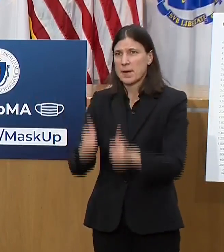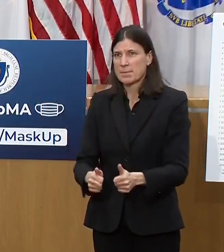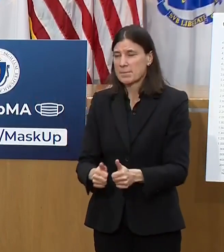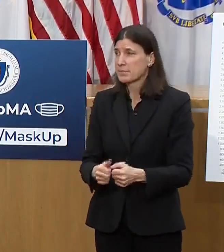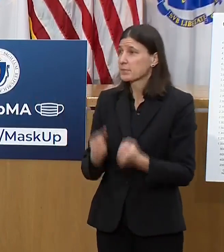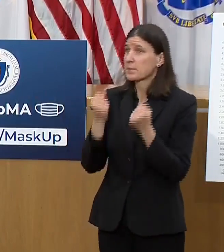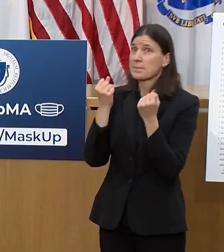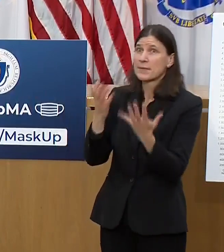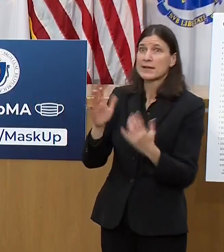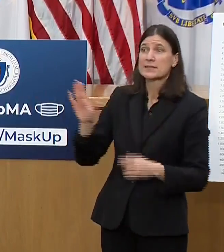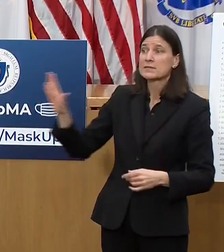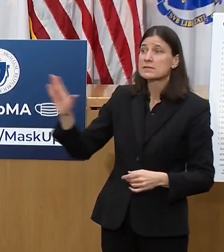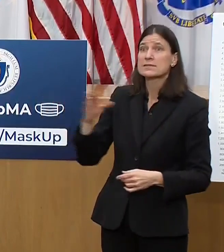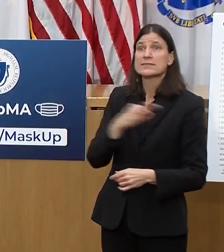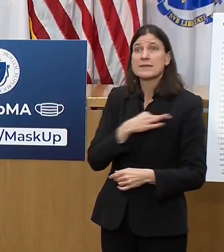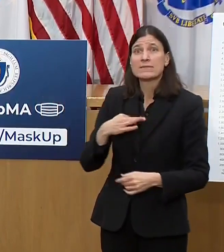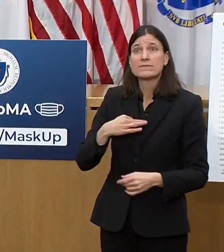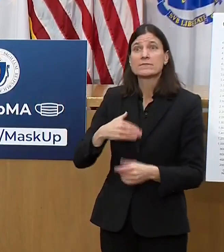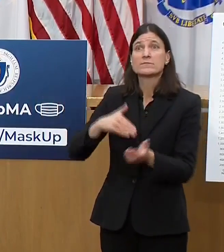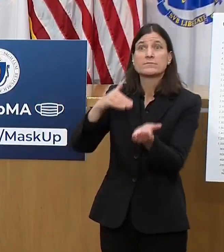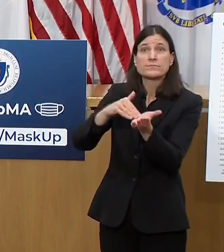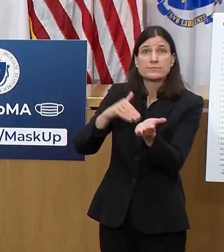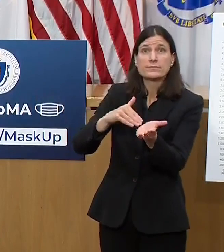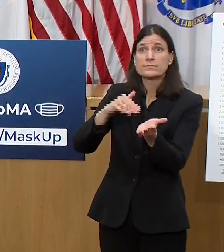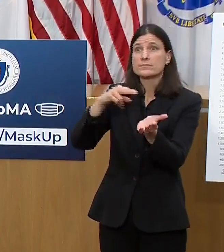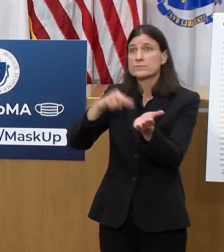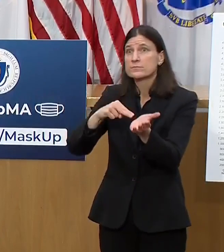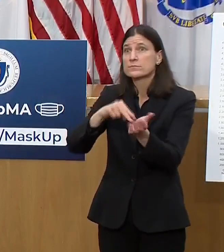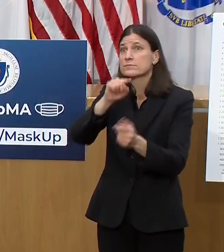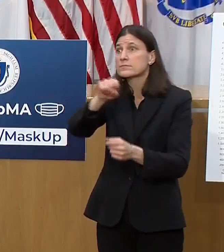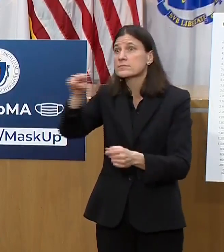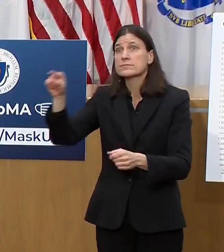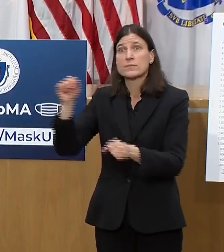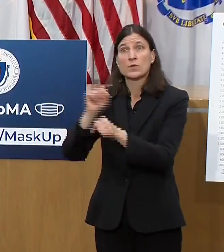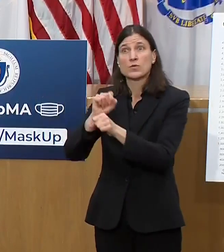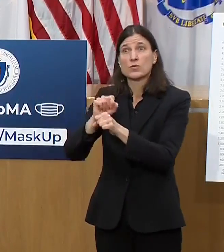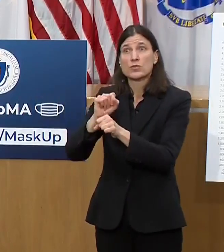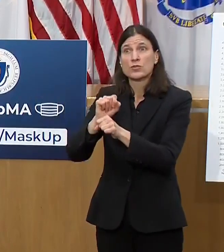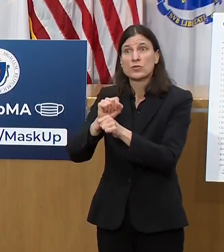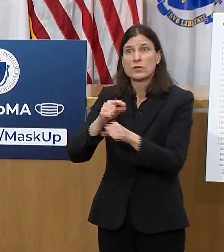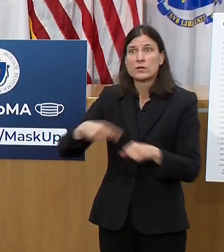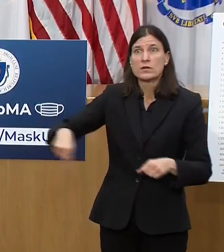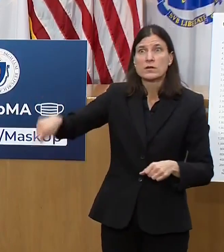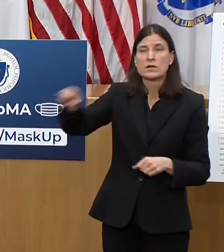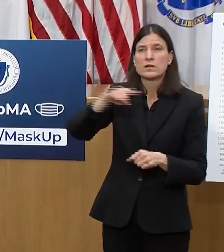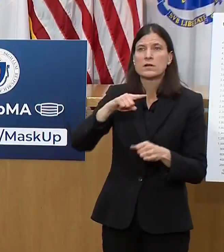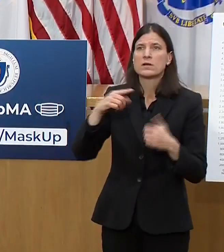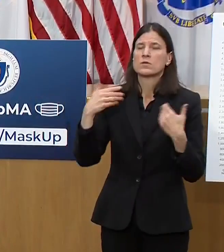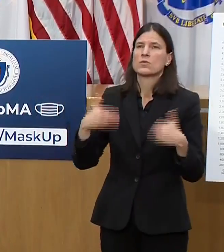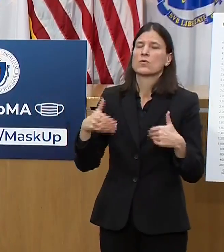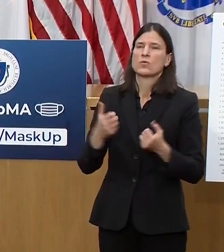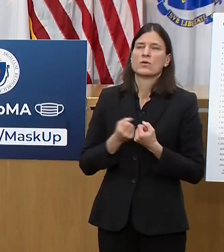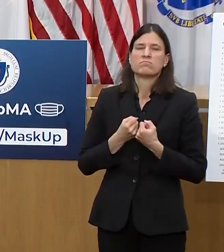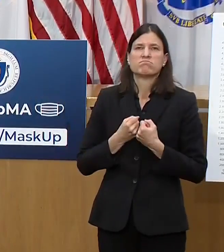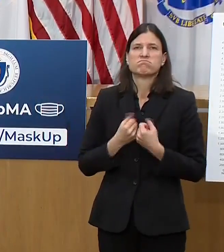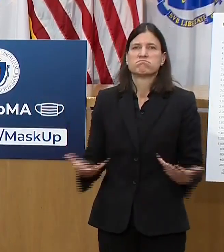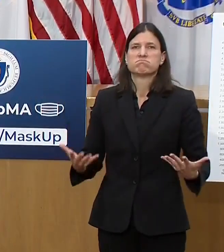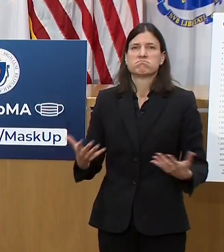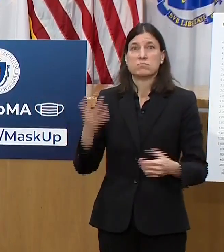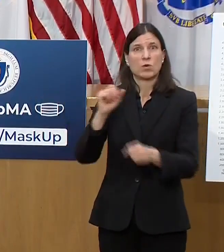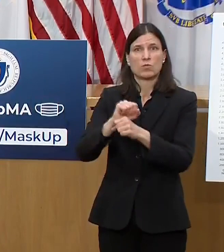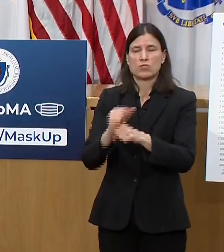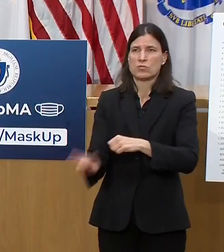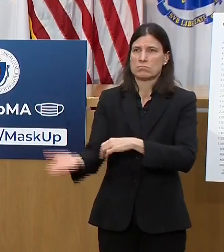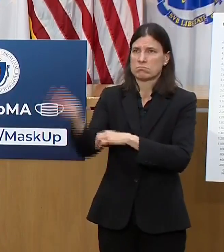care associates, the doctors, the nurse practitioners are tired and exhausted to seeing continuous